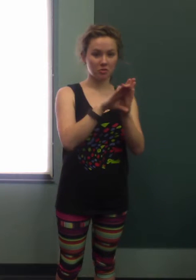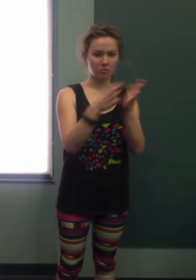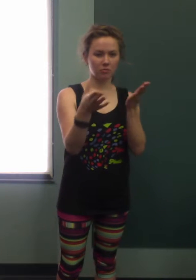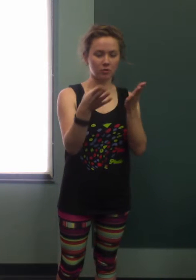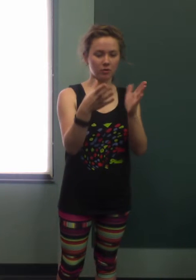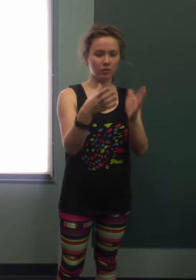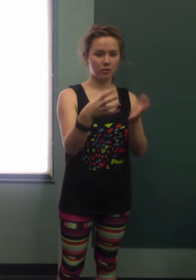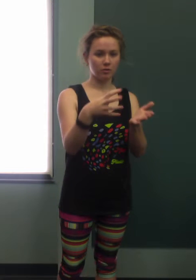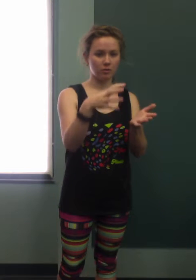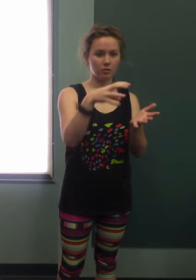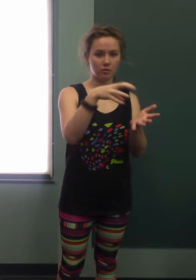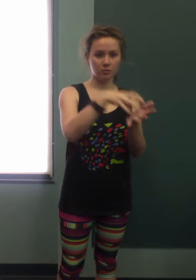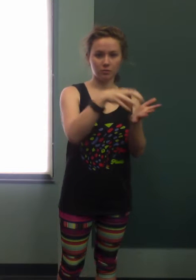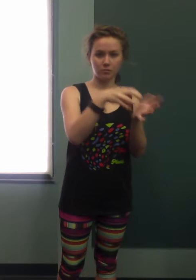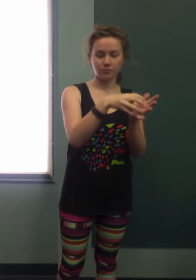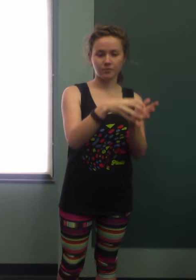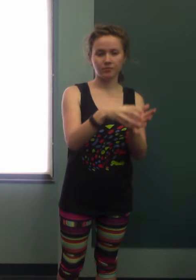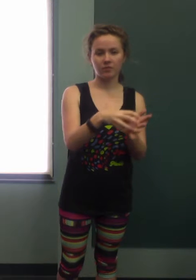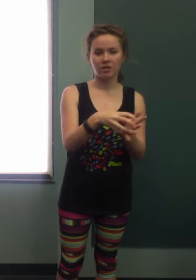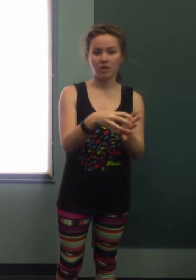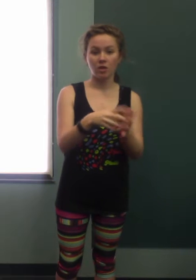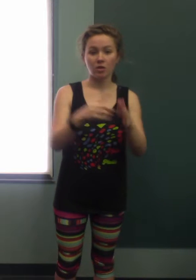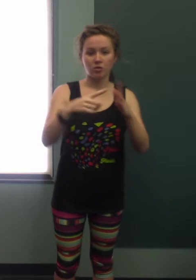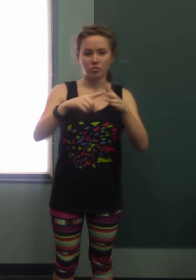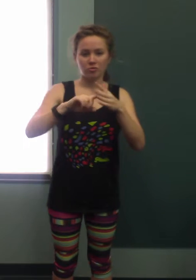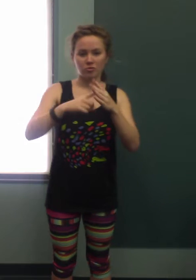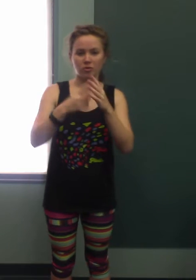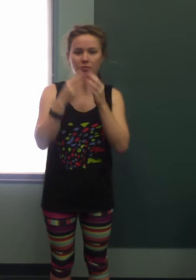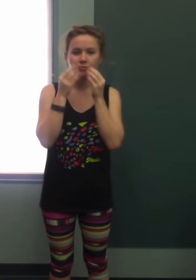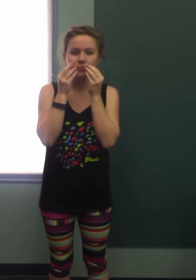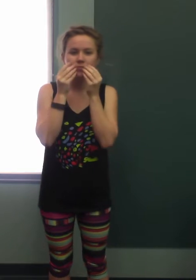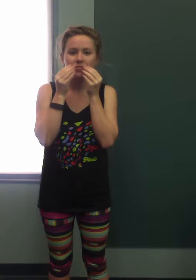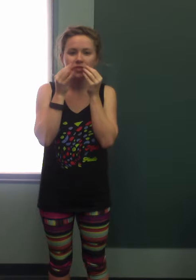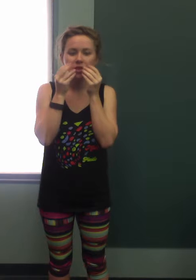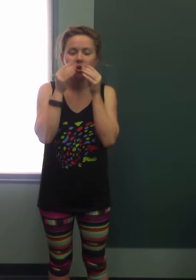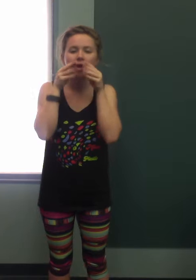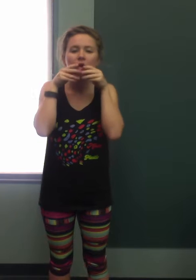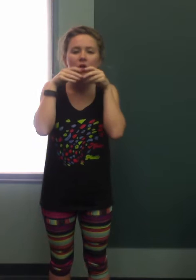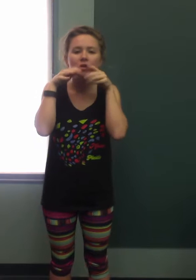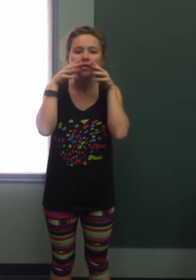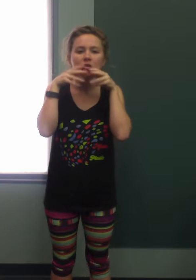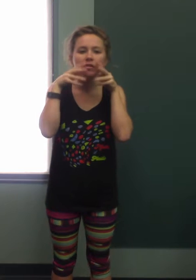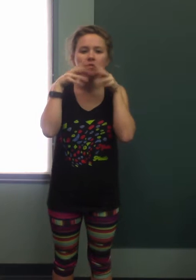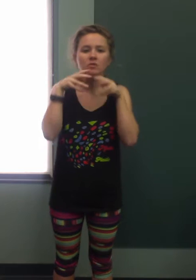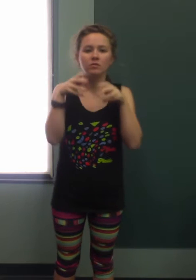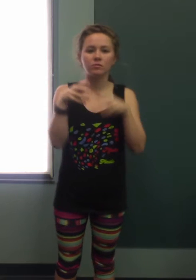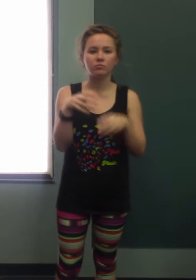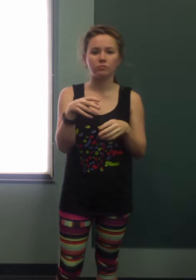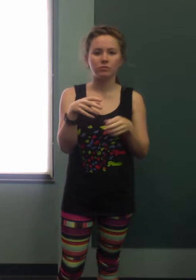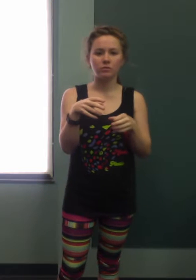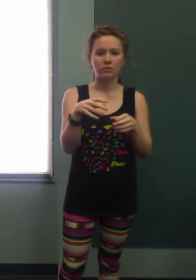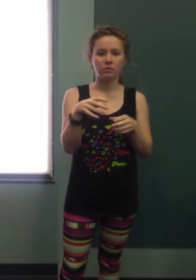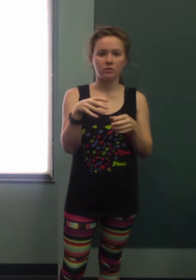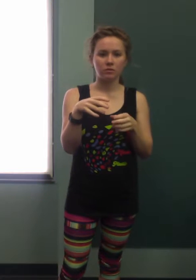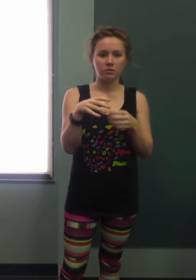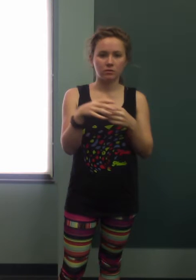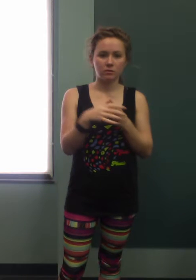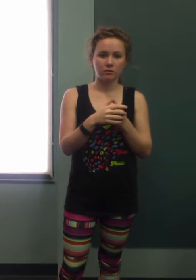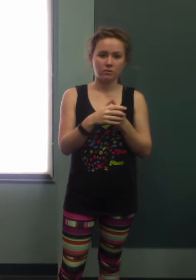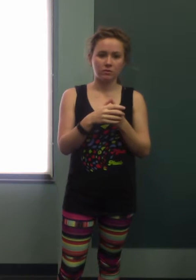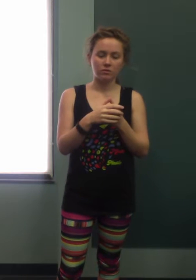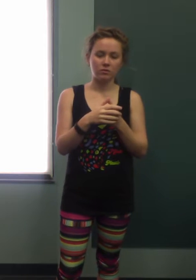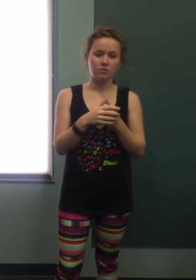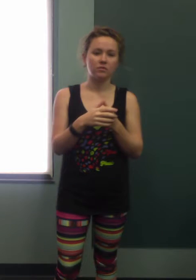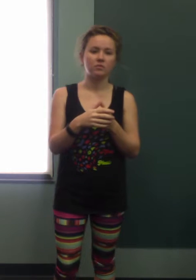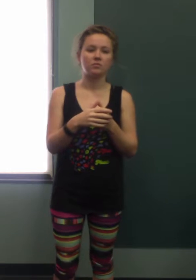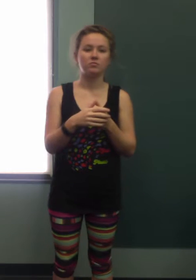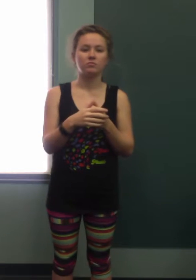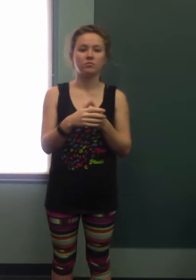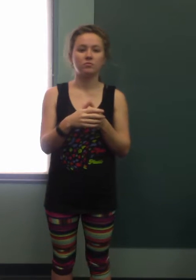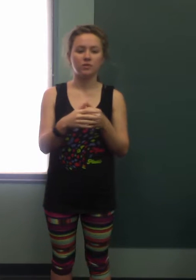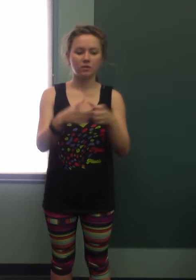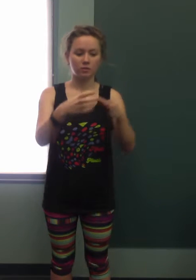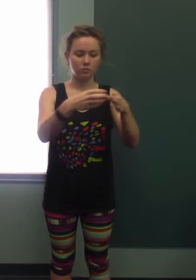you salivating, because you might want to eat a donut, but it also has a hole in it. And if you were to stick your finger through the hole in a